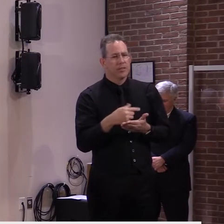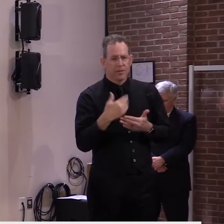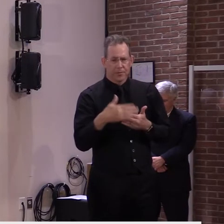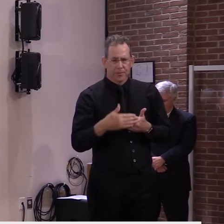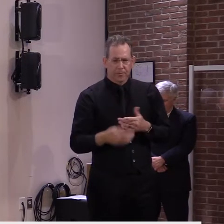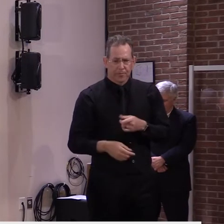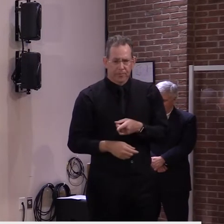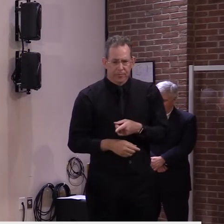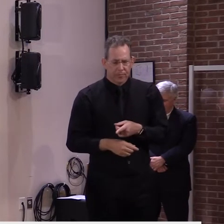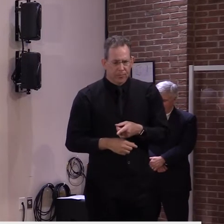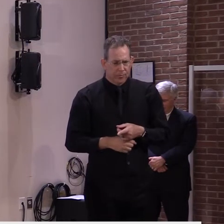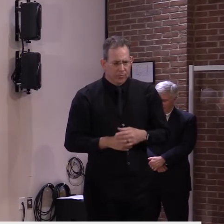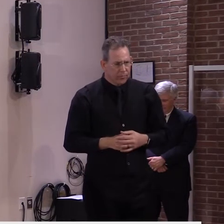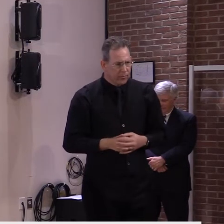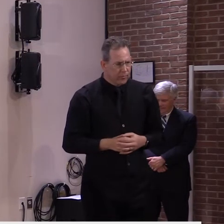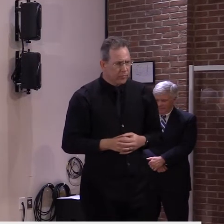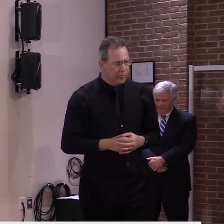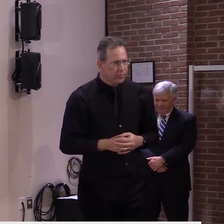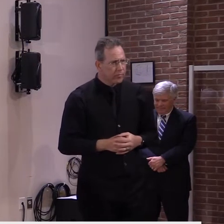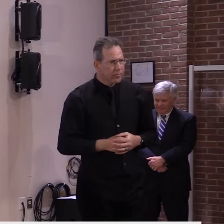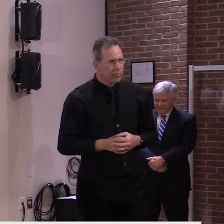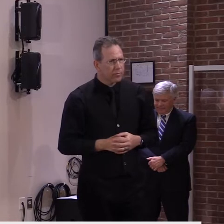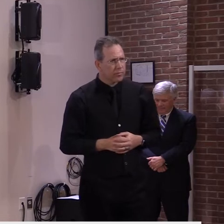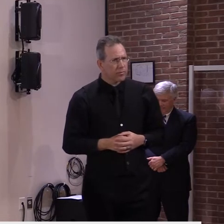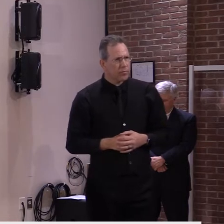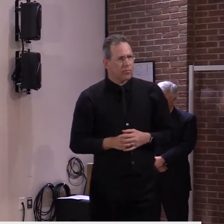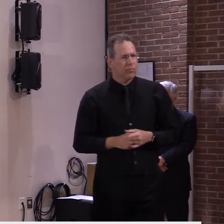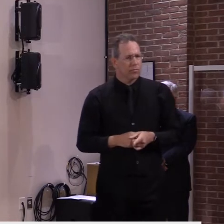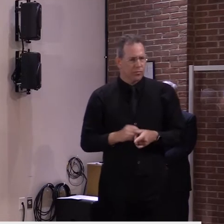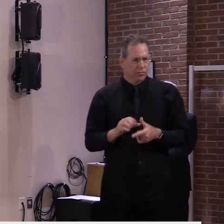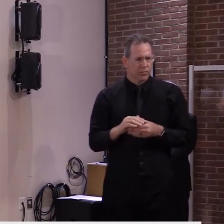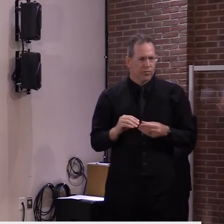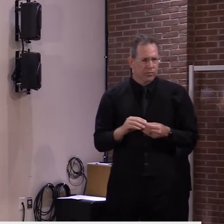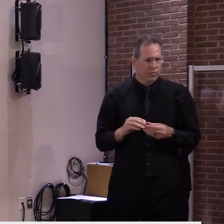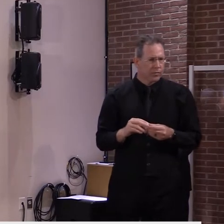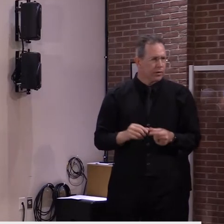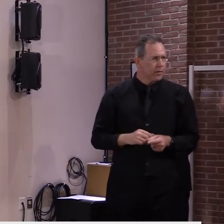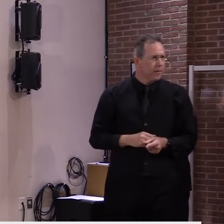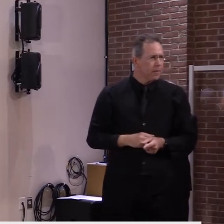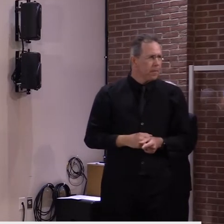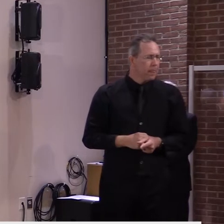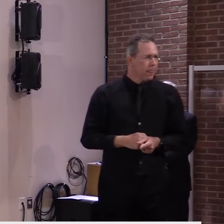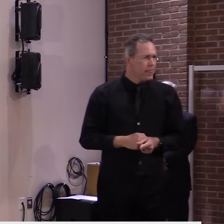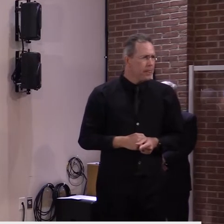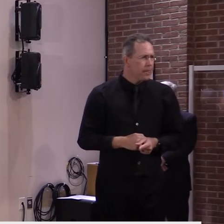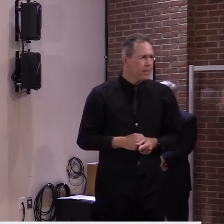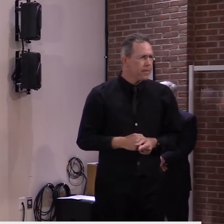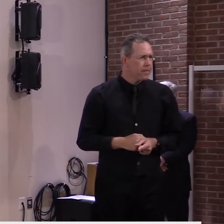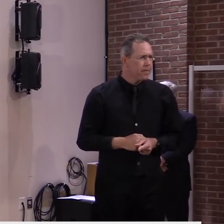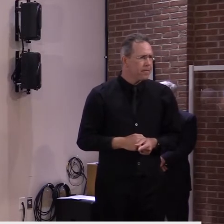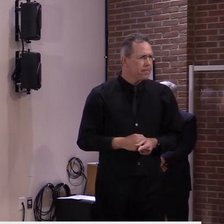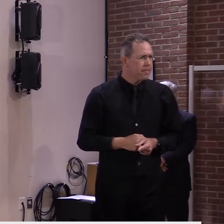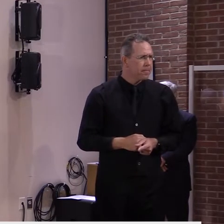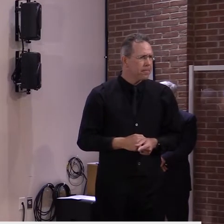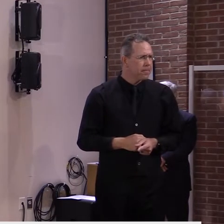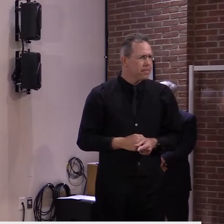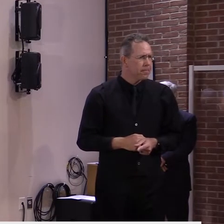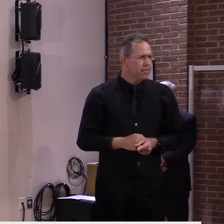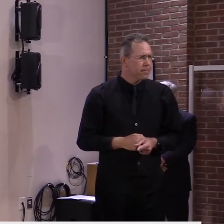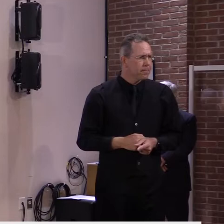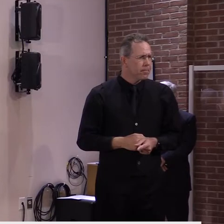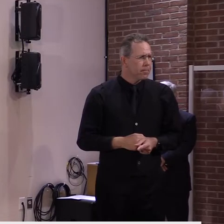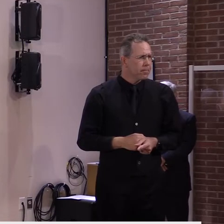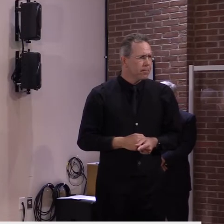Thanks, Jason. Governor, I see that yesterday was the deadline for the first round of submissions,